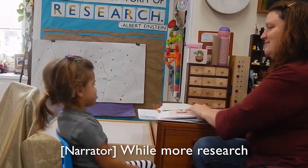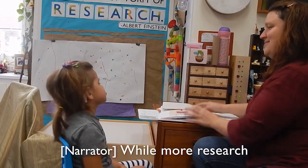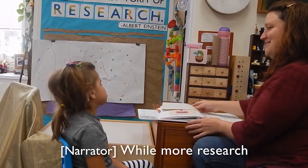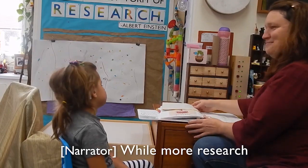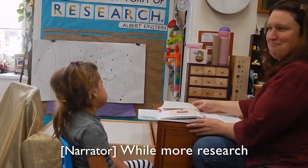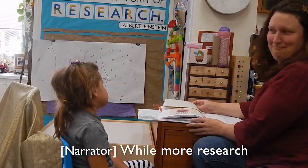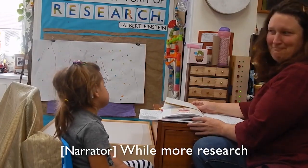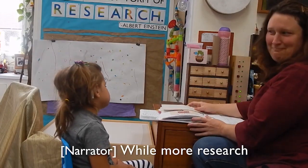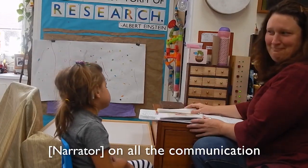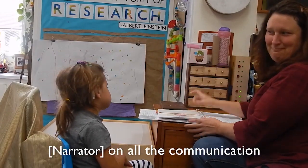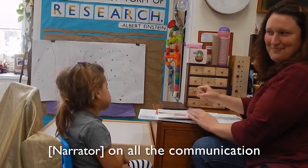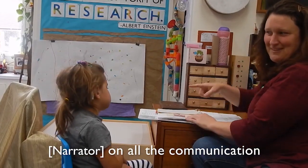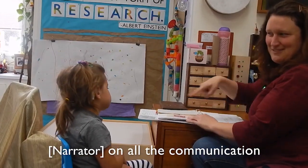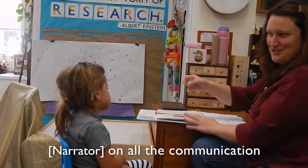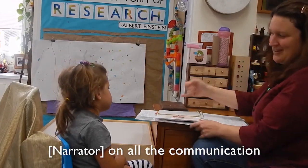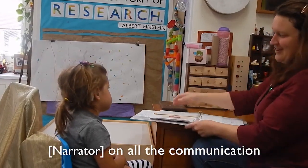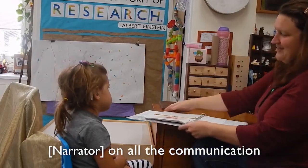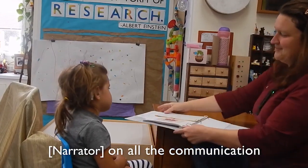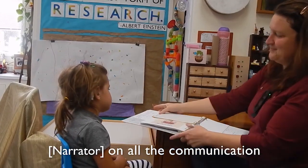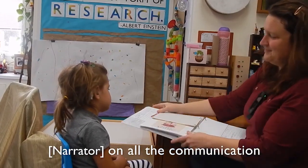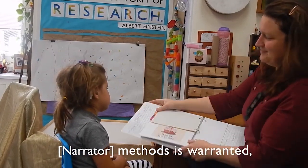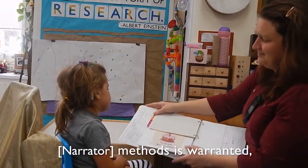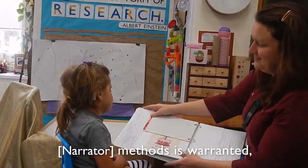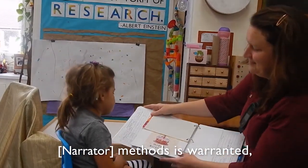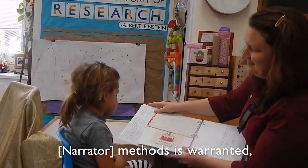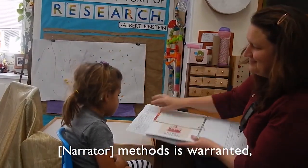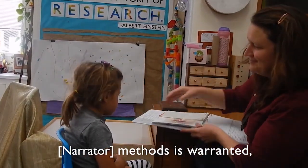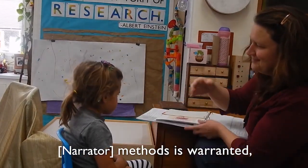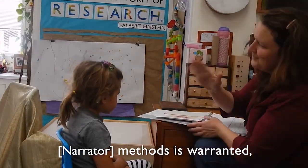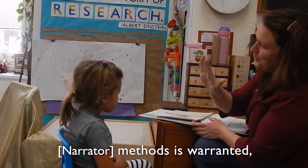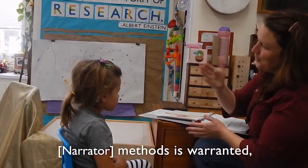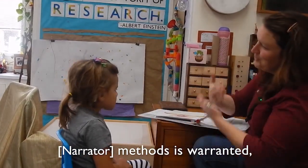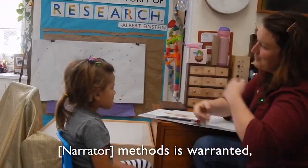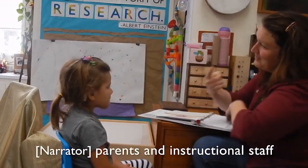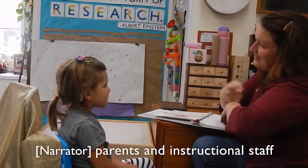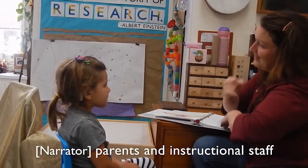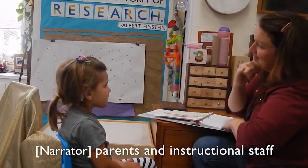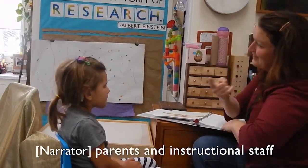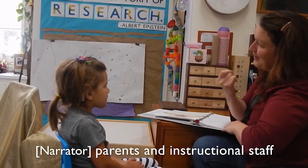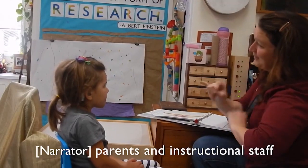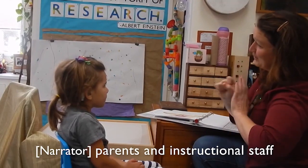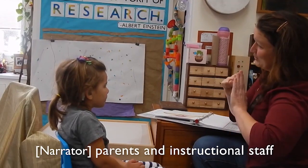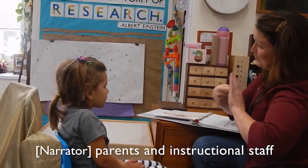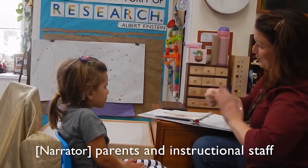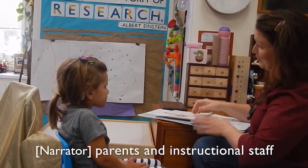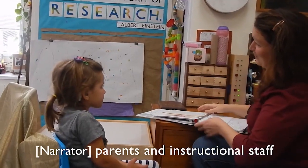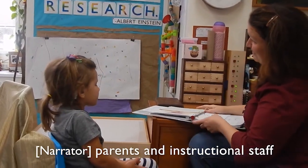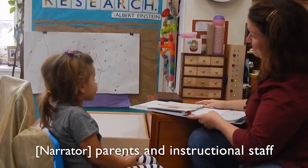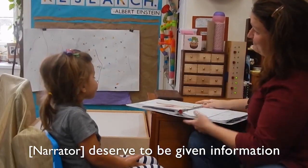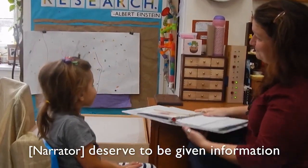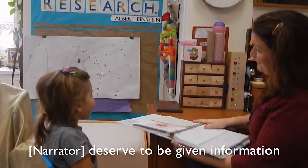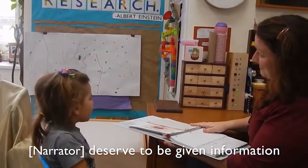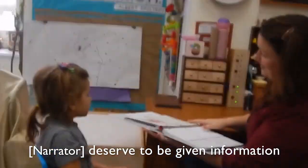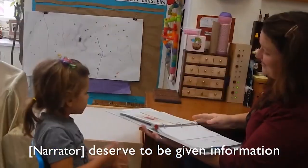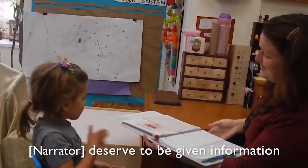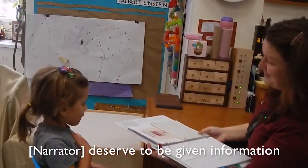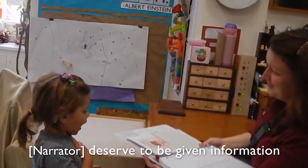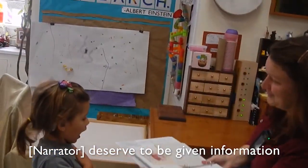more research on all the communication methods is warranted, parents and instructional staff deserve to be